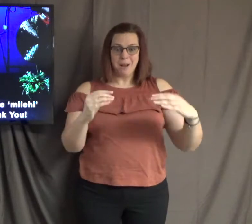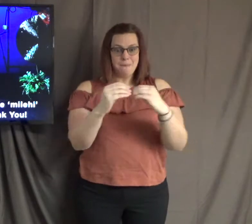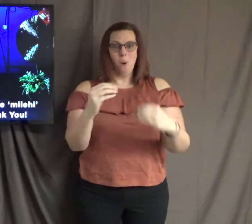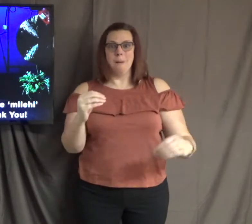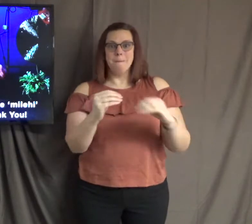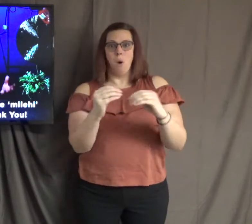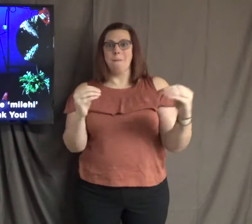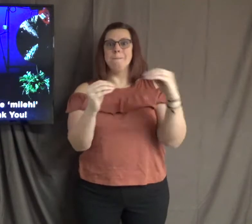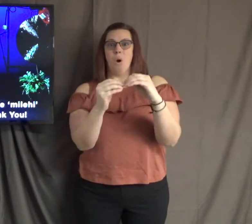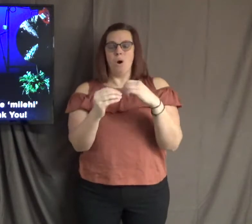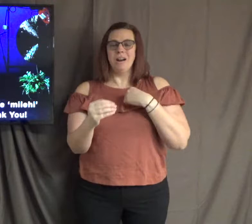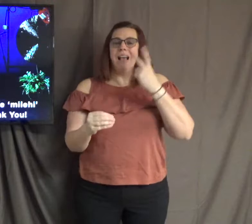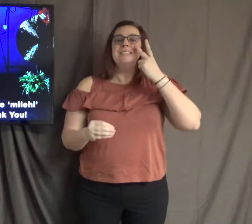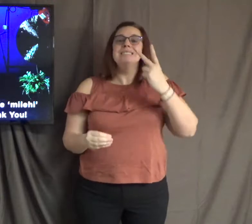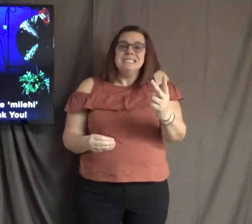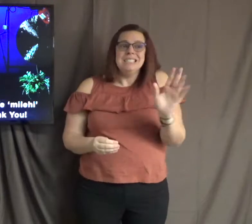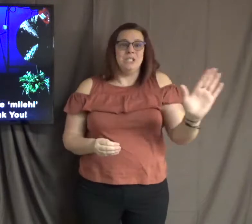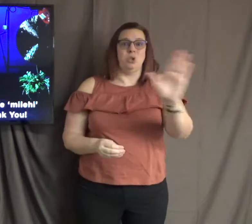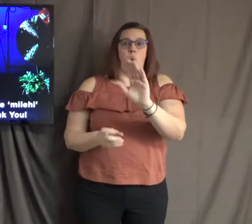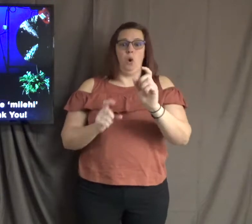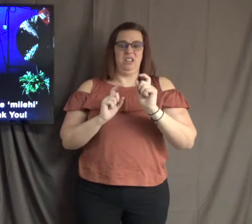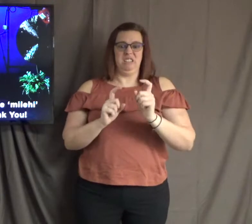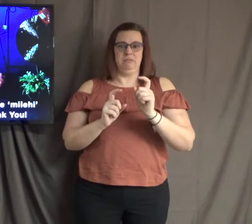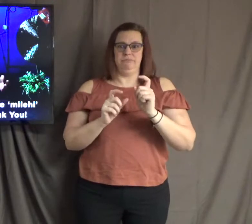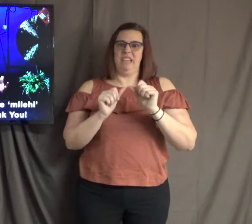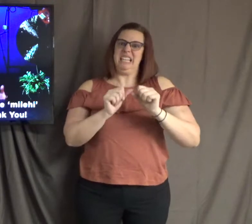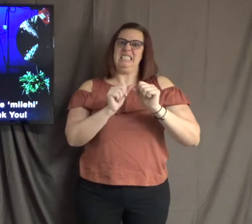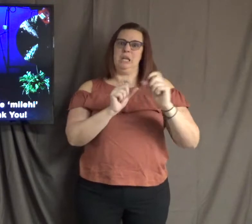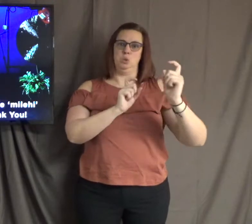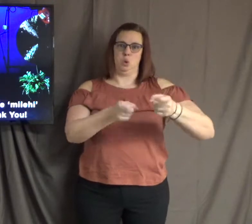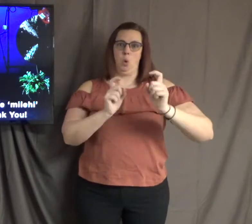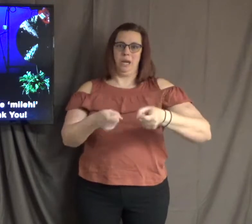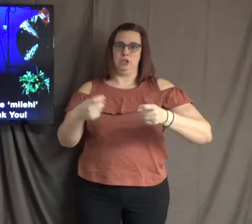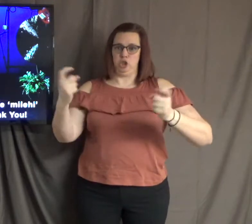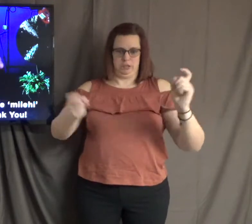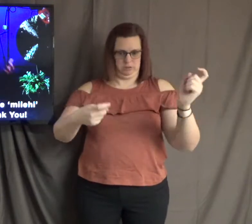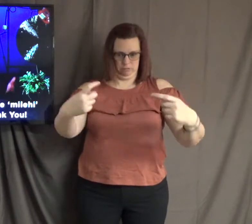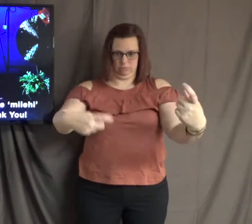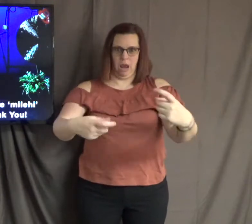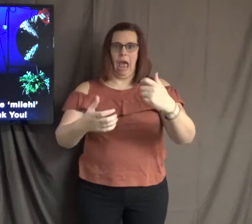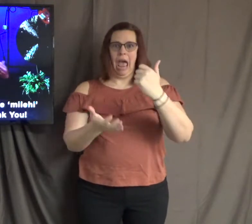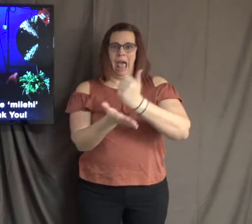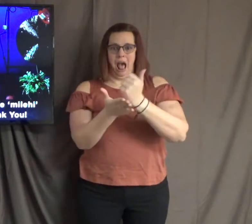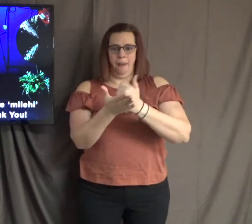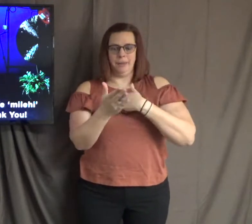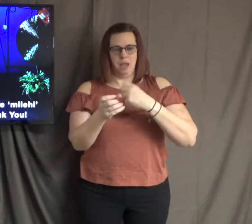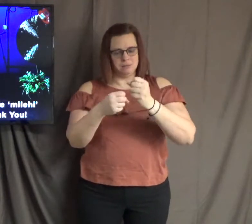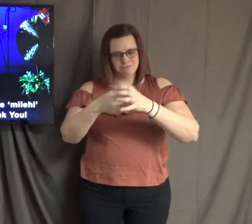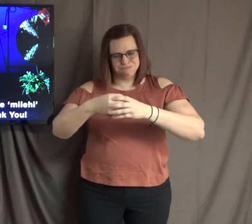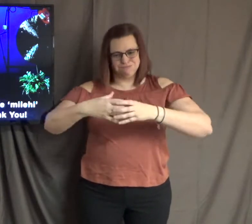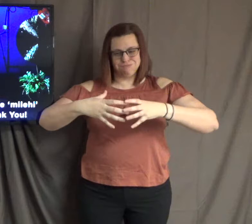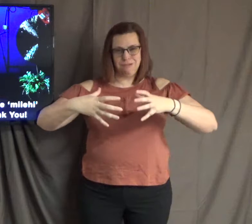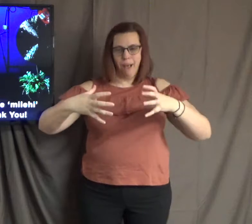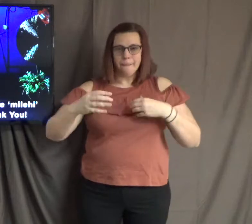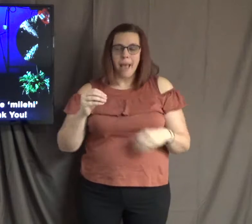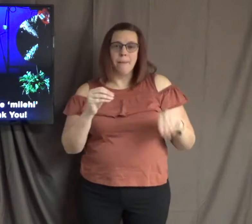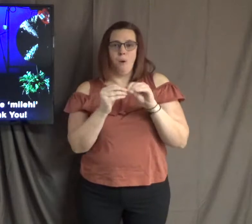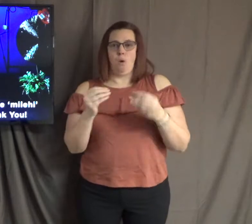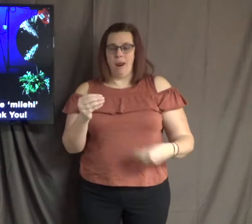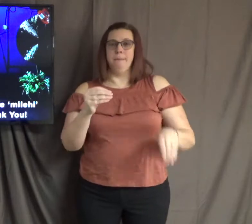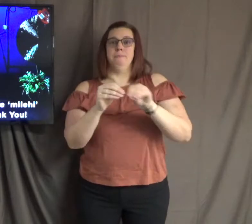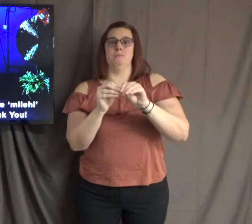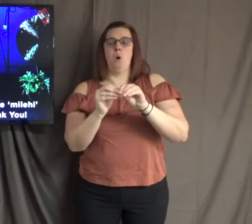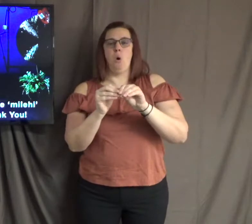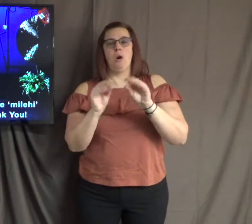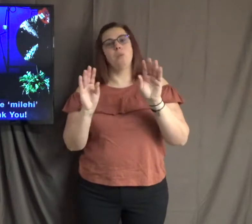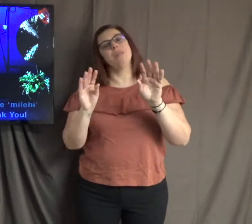time, and your continued donations just help us build back more and more with greater clarity,